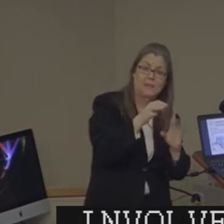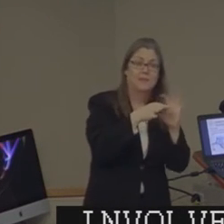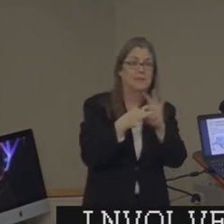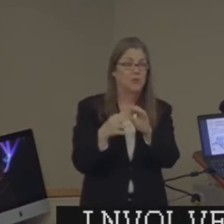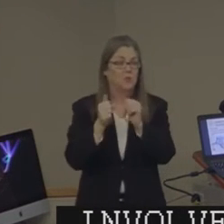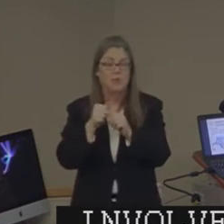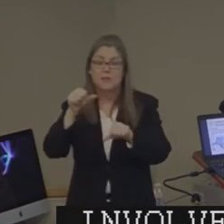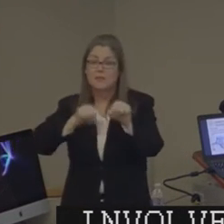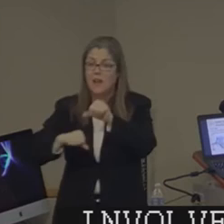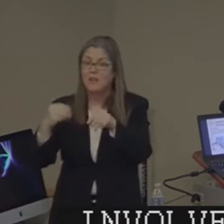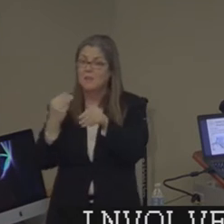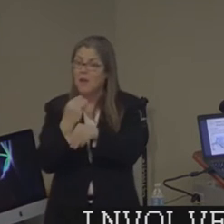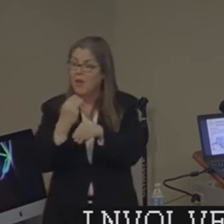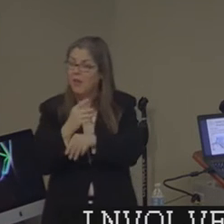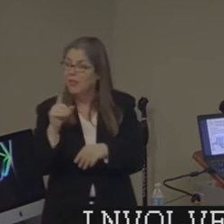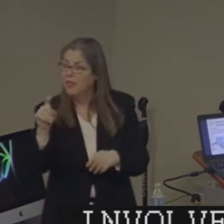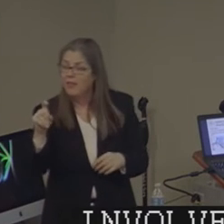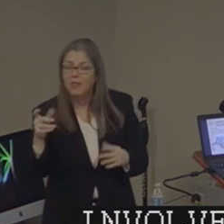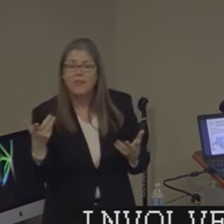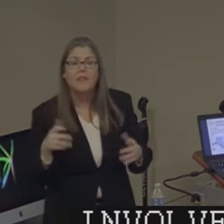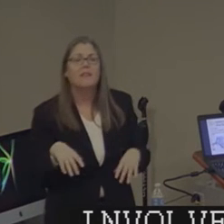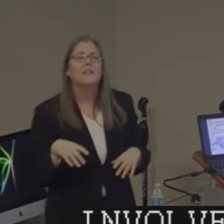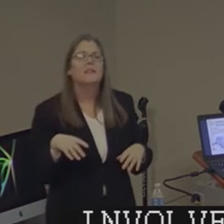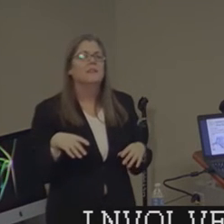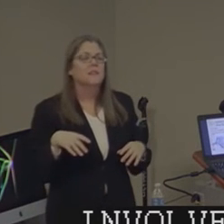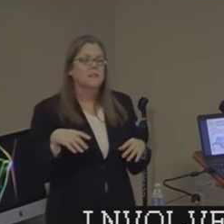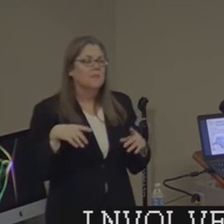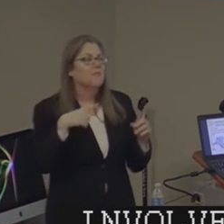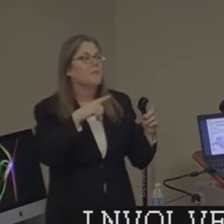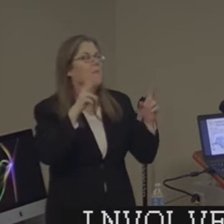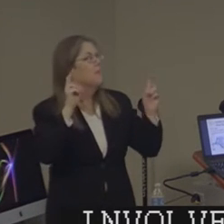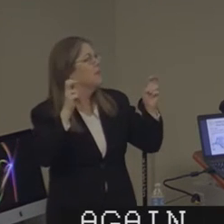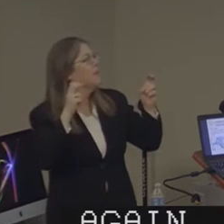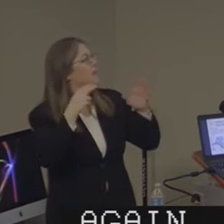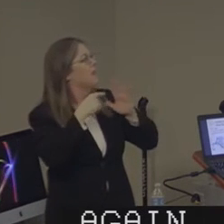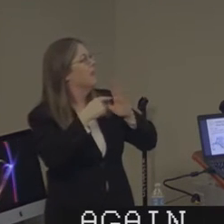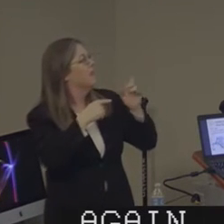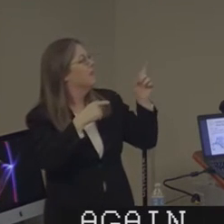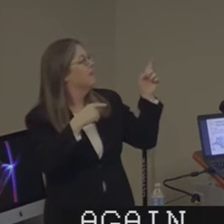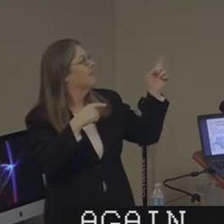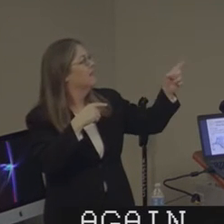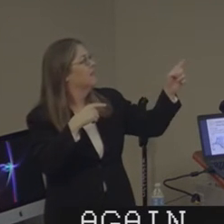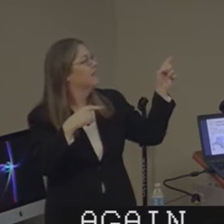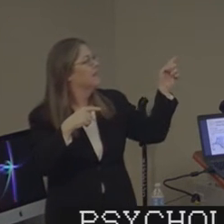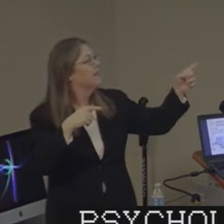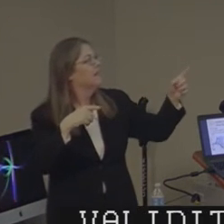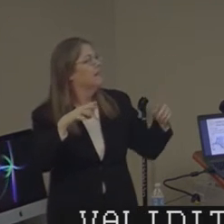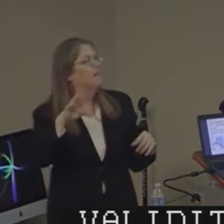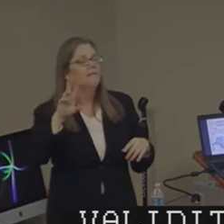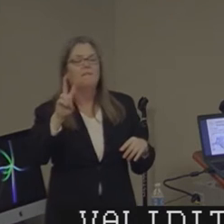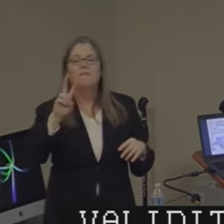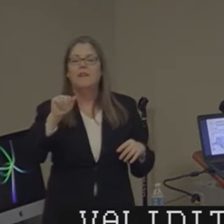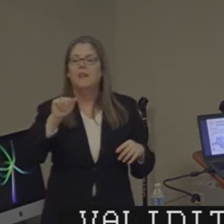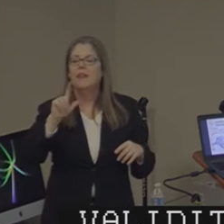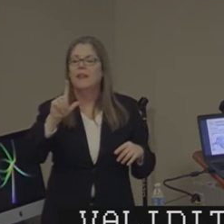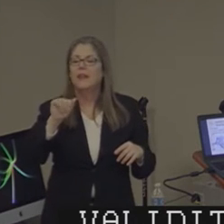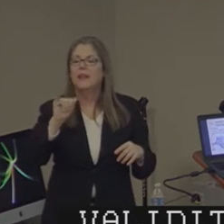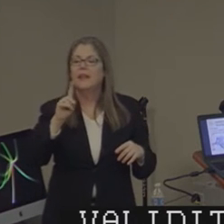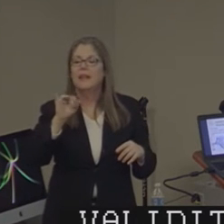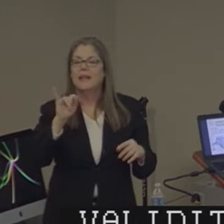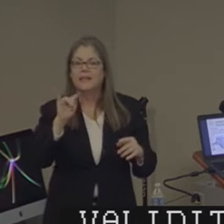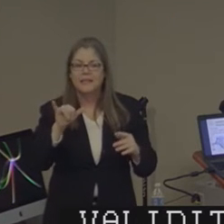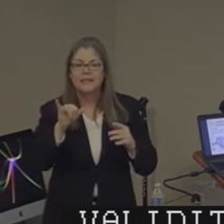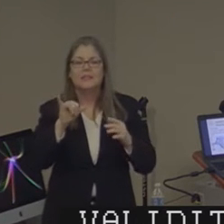psychologists call face validity. Here are just a few more sort of face validity images. If you're doing epidemiology, in